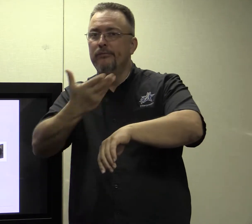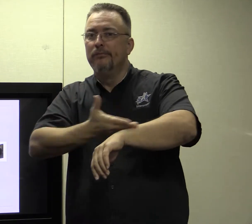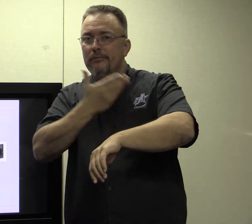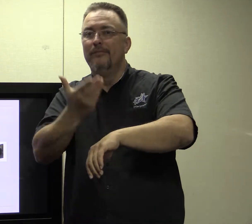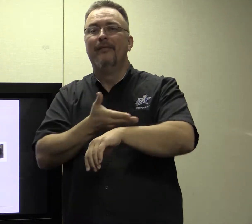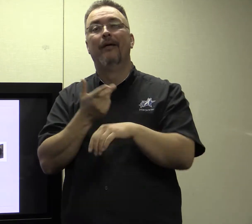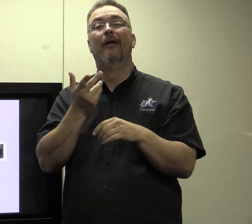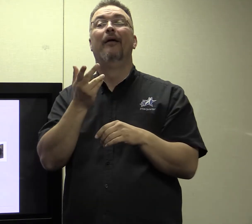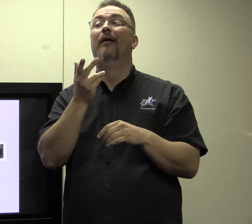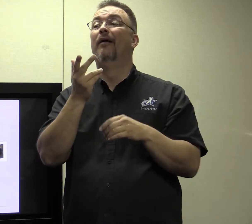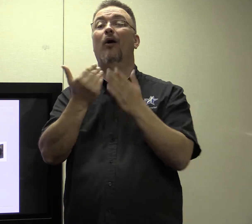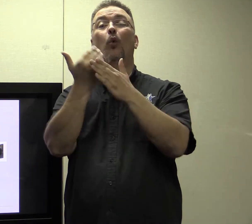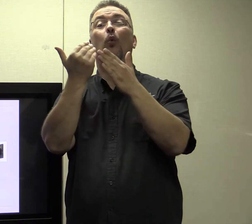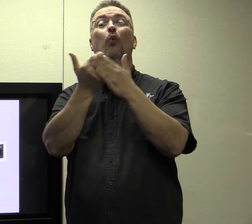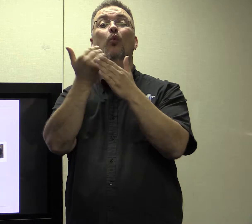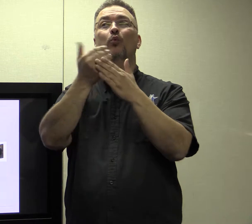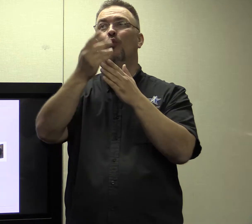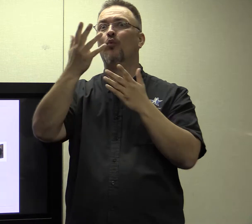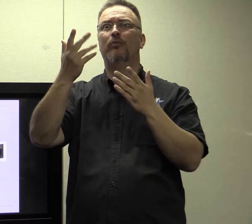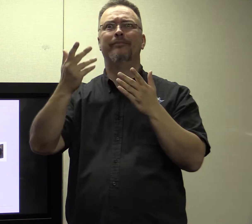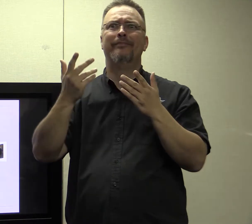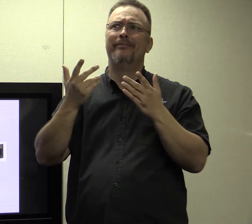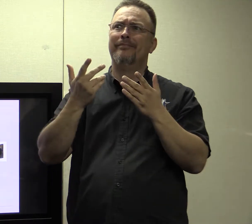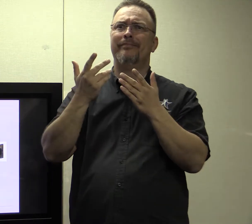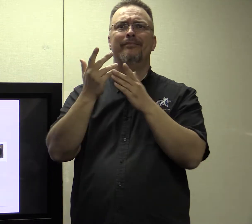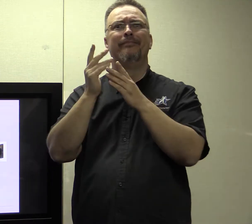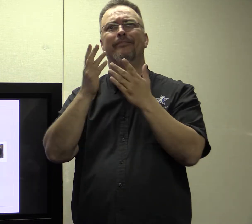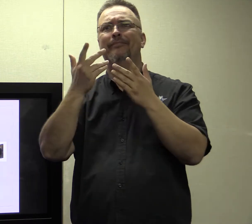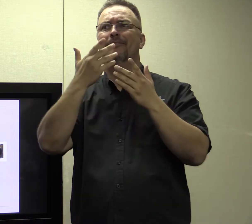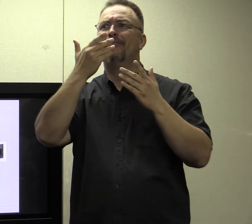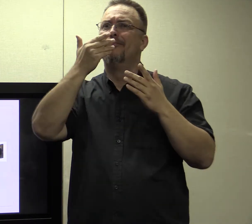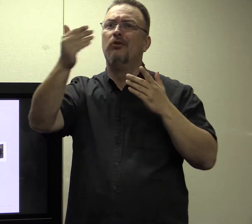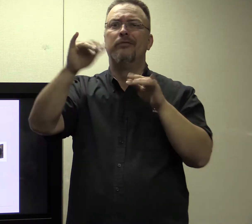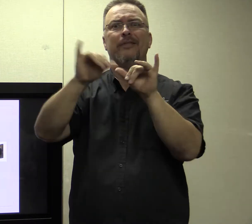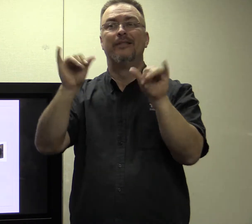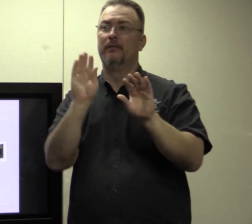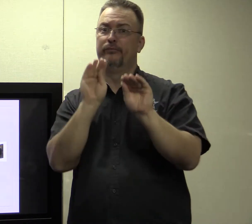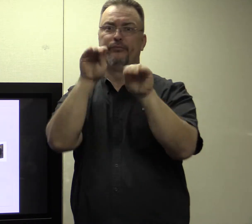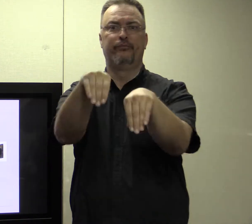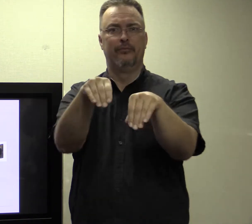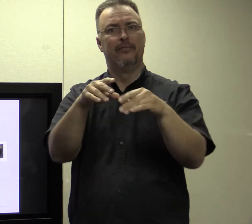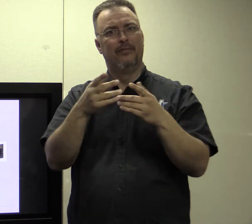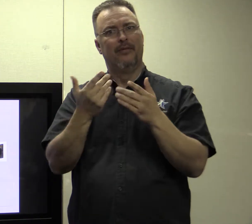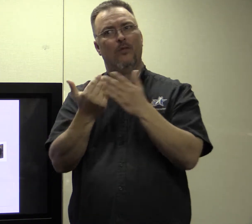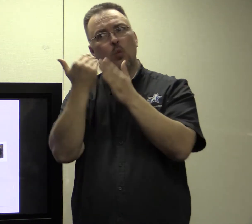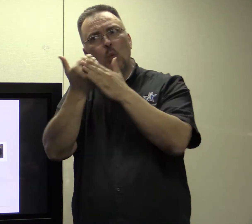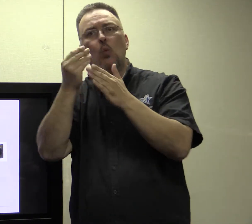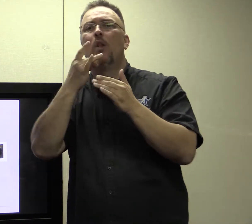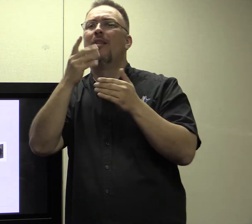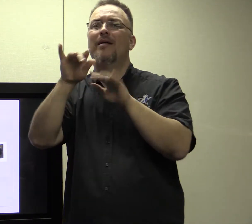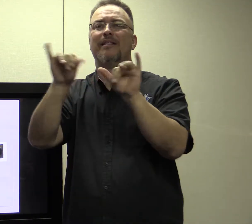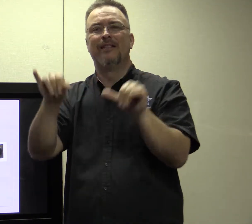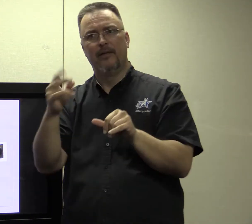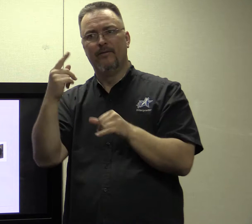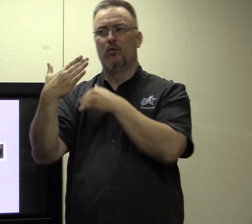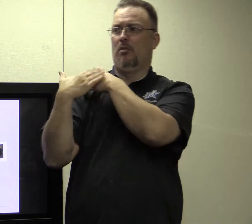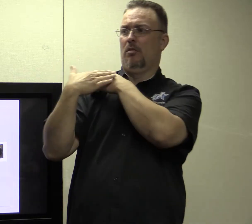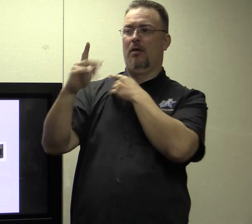new innovative system that integrates the lights and tells us when there's an emergency. In